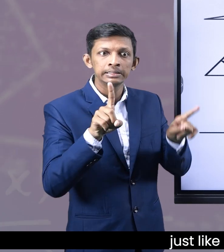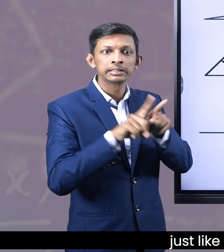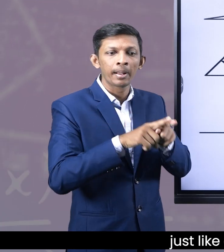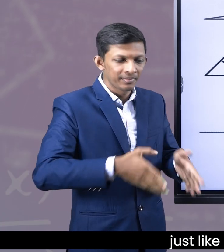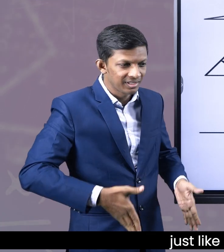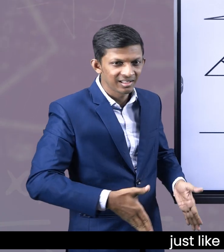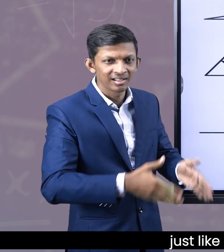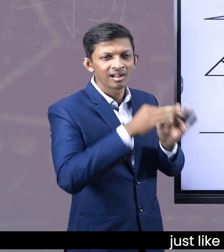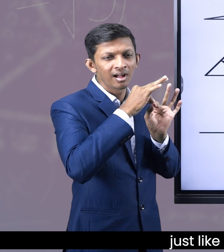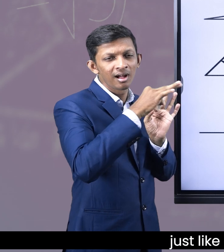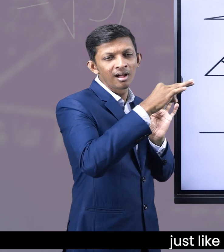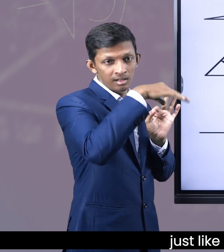forever.